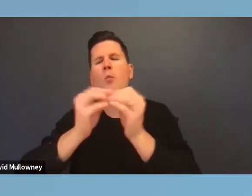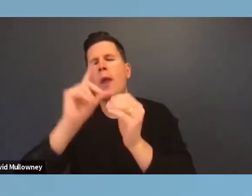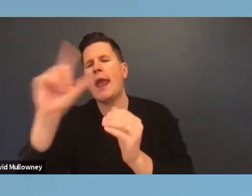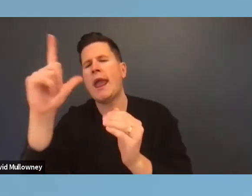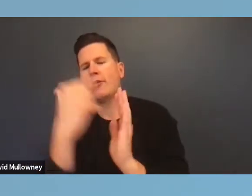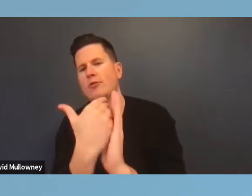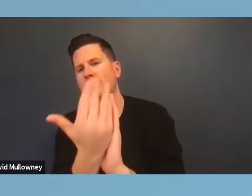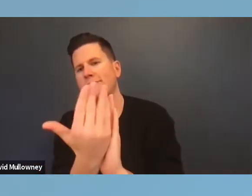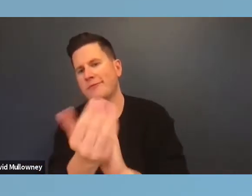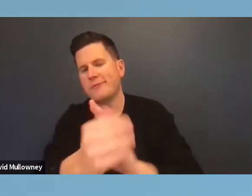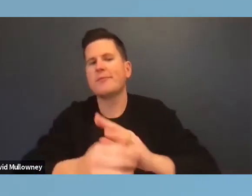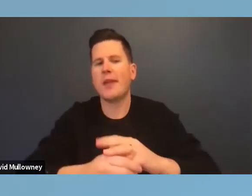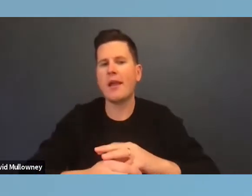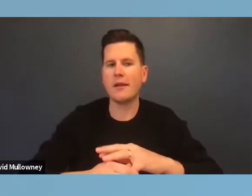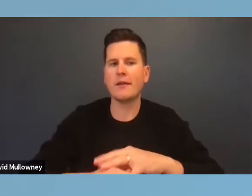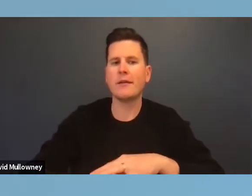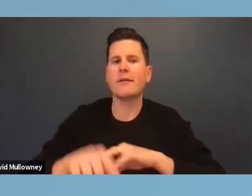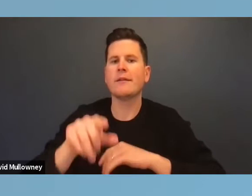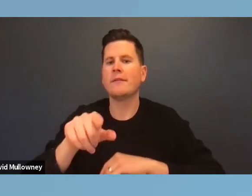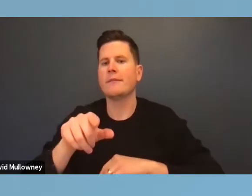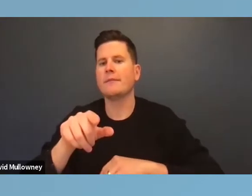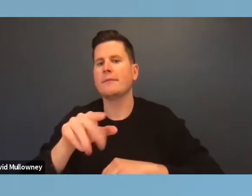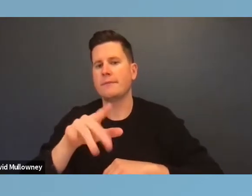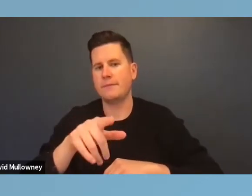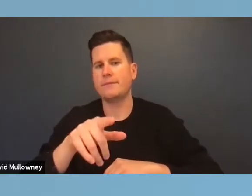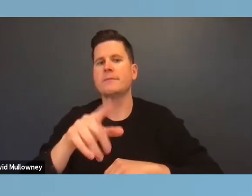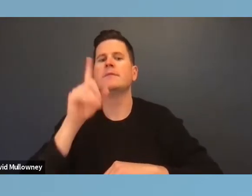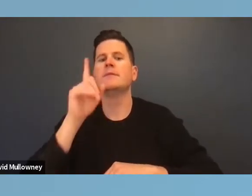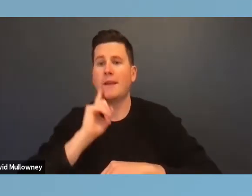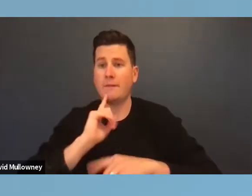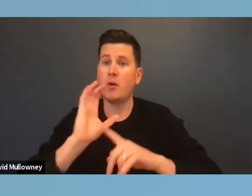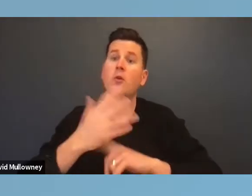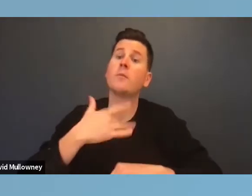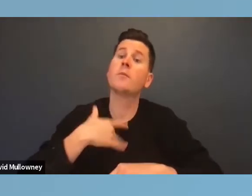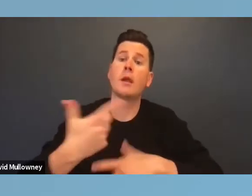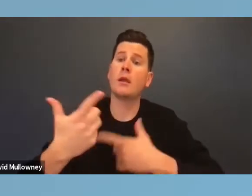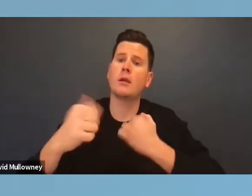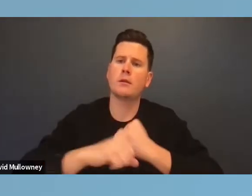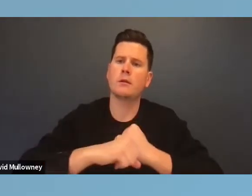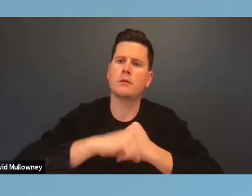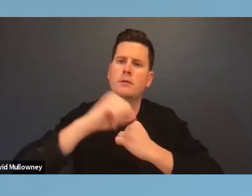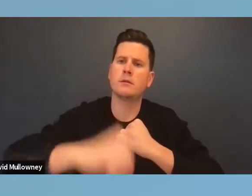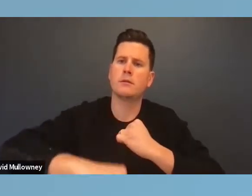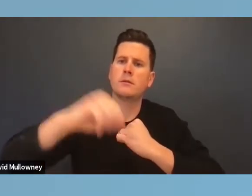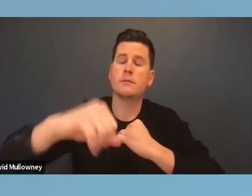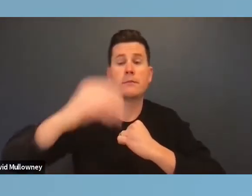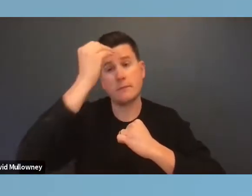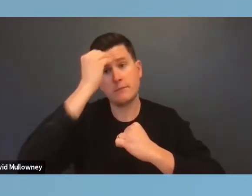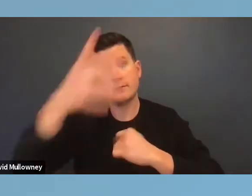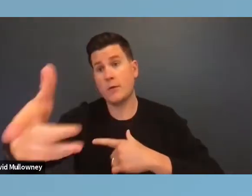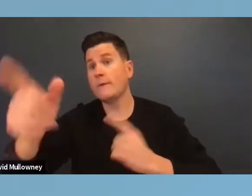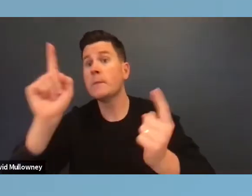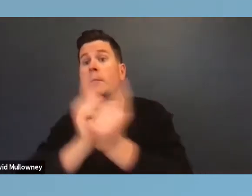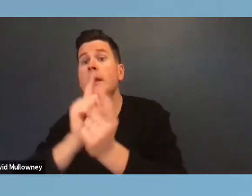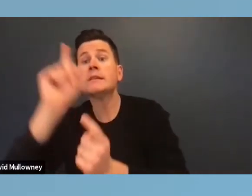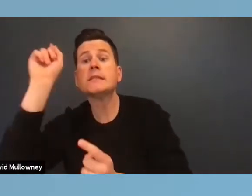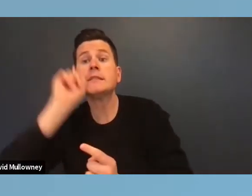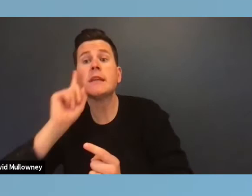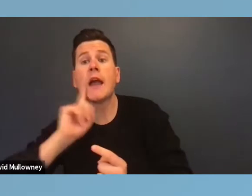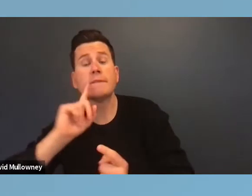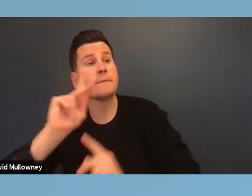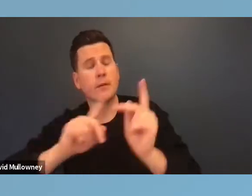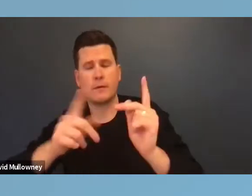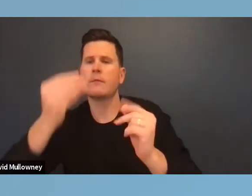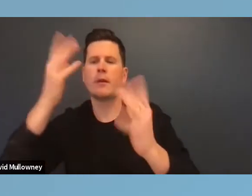hard, but that will be discussed later in the presentation. Deaf culture also is that deaf people tend